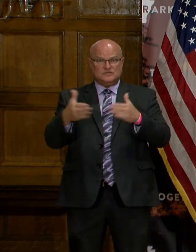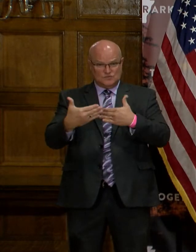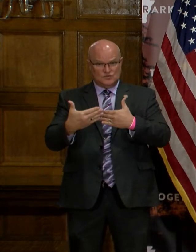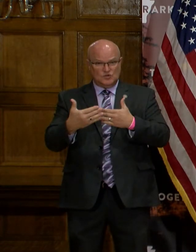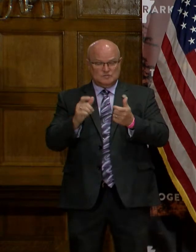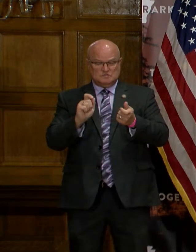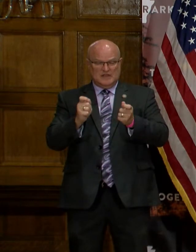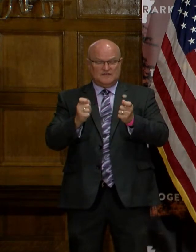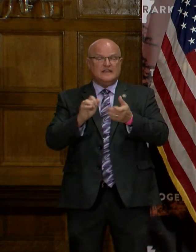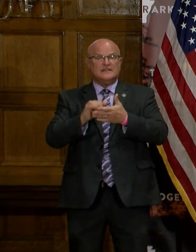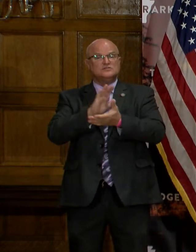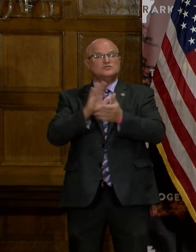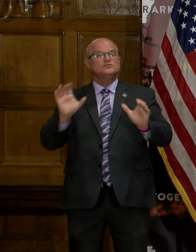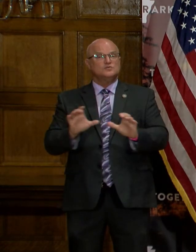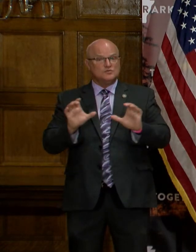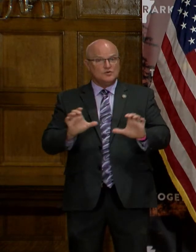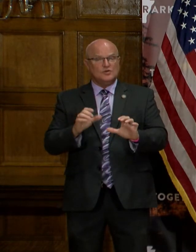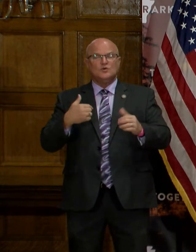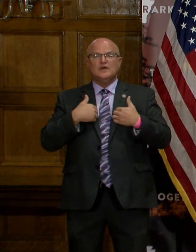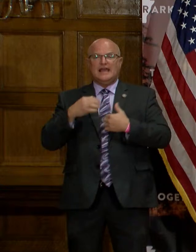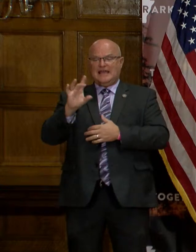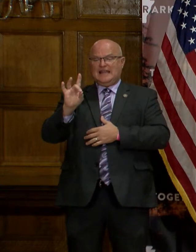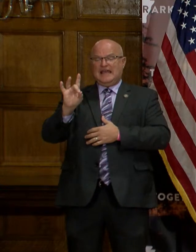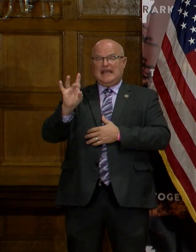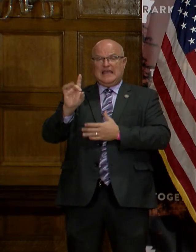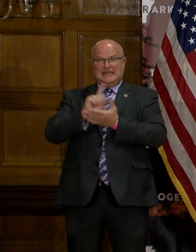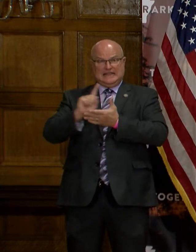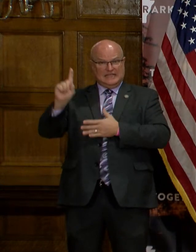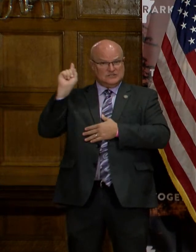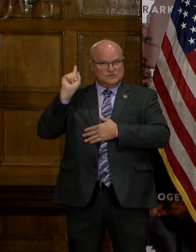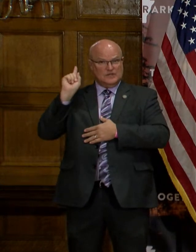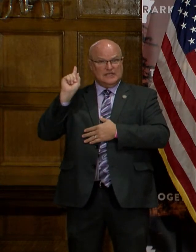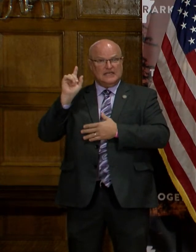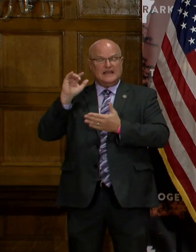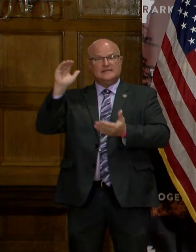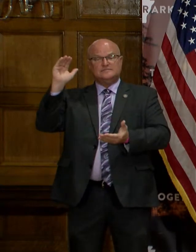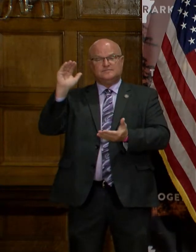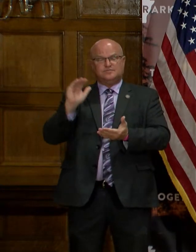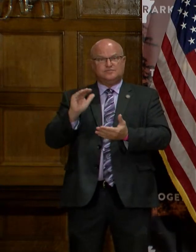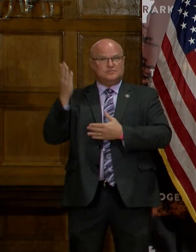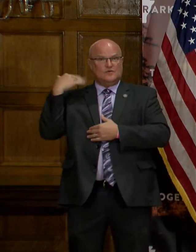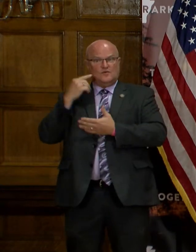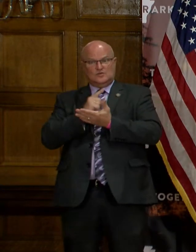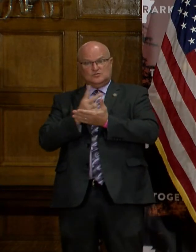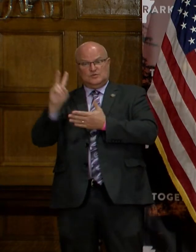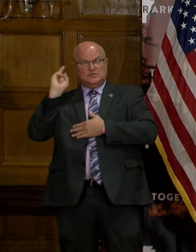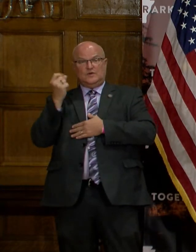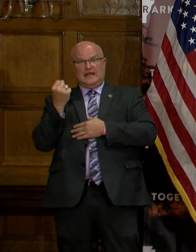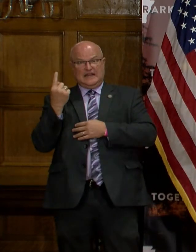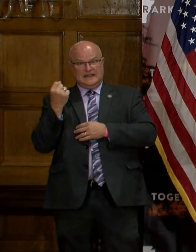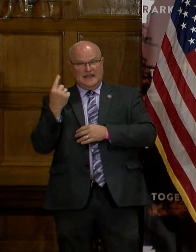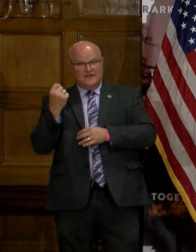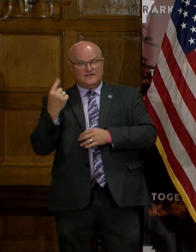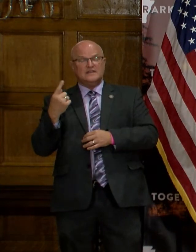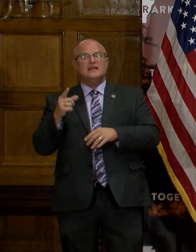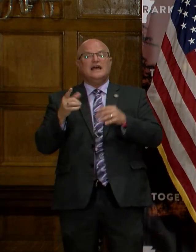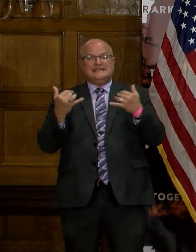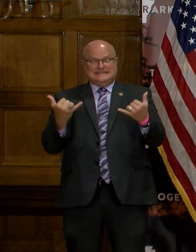were implementing. We had 8 last week. That is down from 11 the week before. And as of this morning,